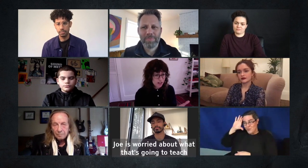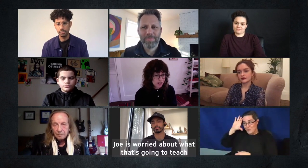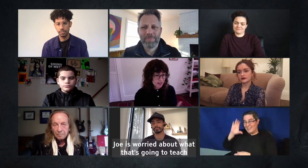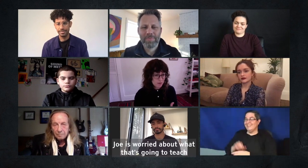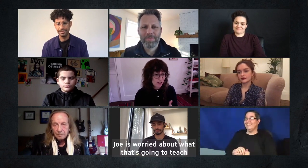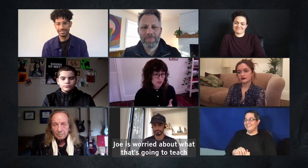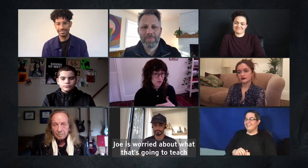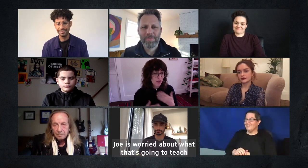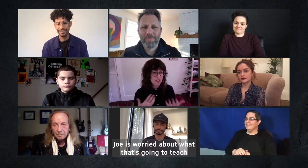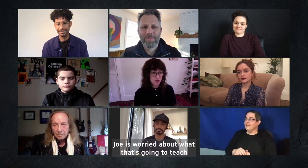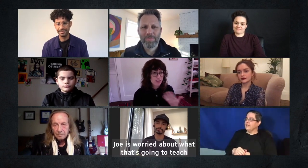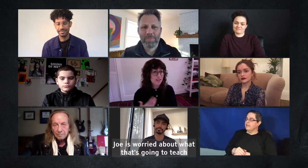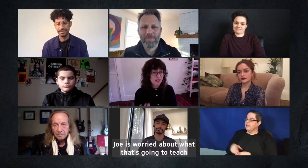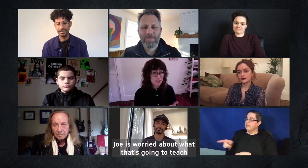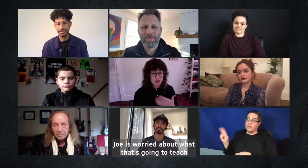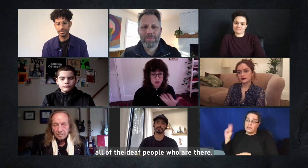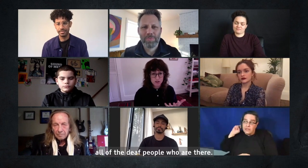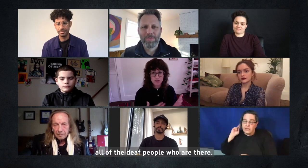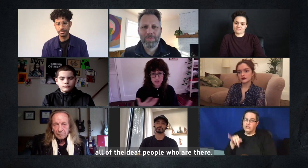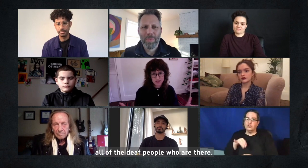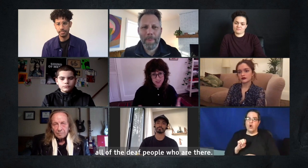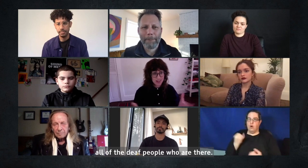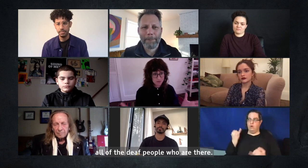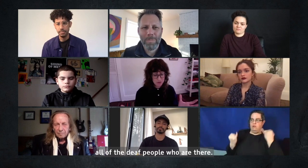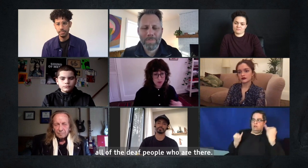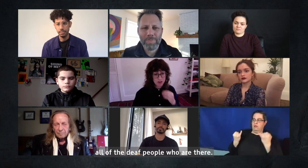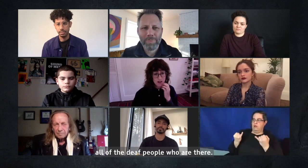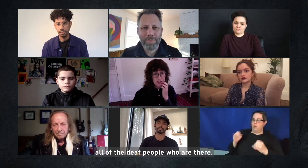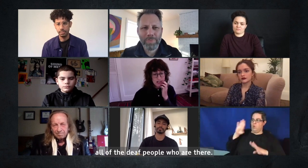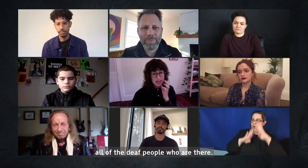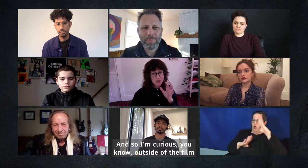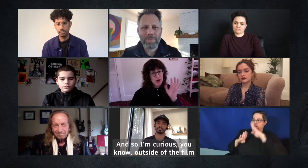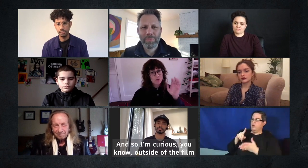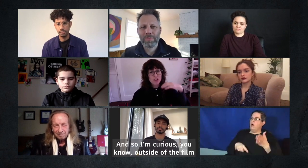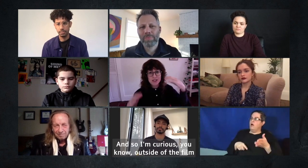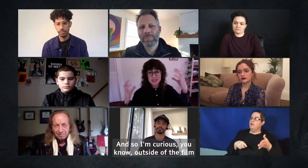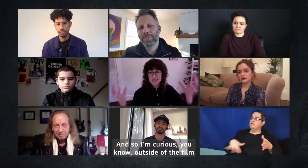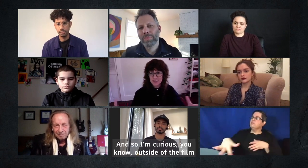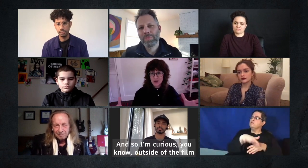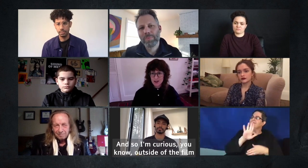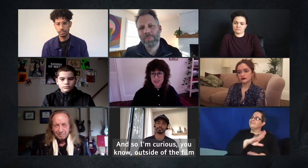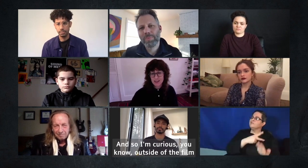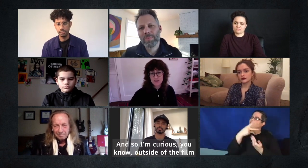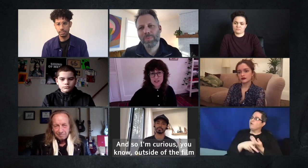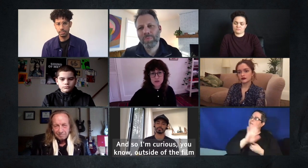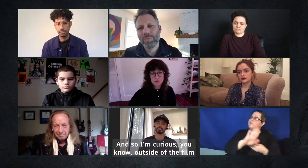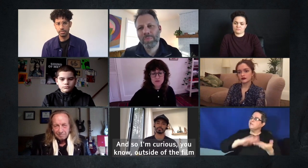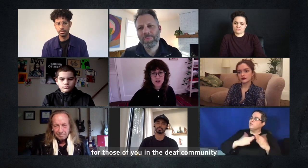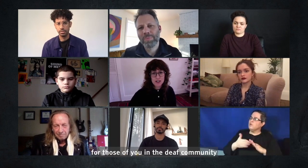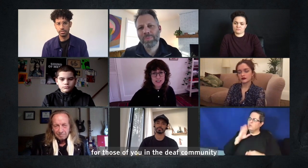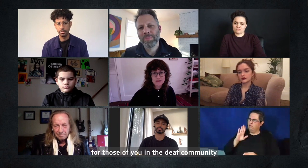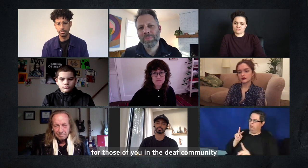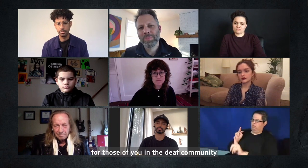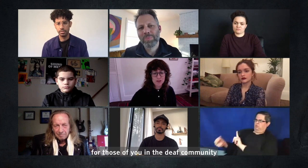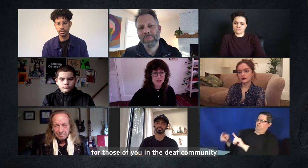Joe's worried about what that's going to teach all of the deaf people who are there. And so I'm curious, you know, outside of the film,